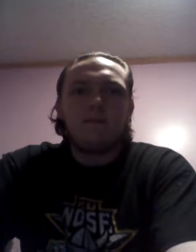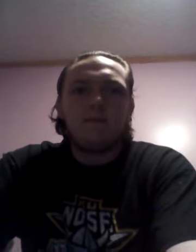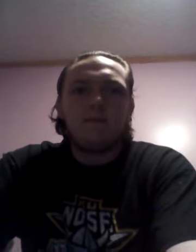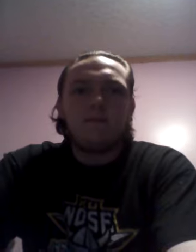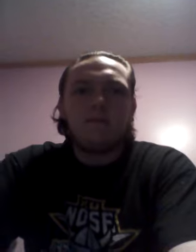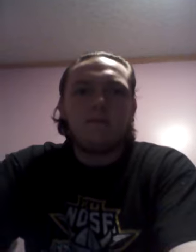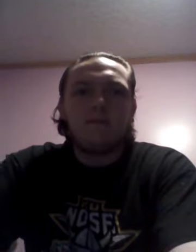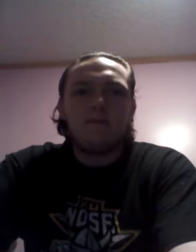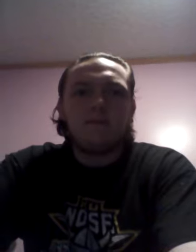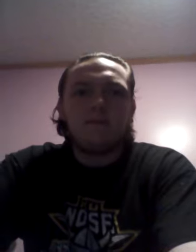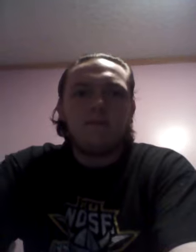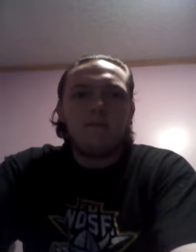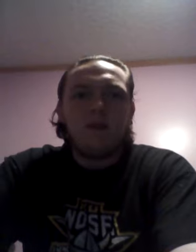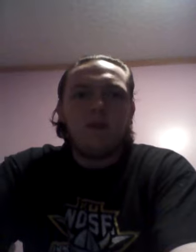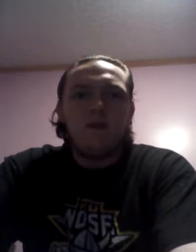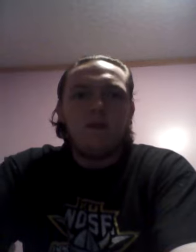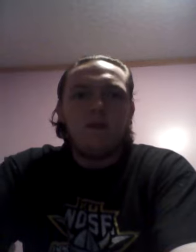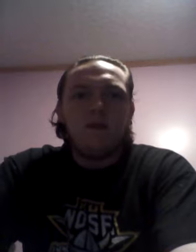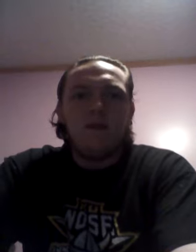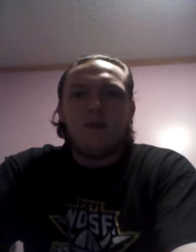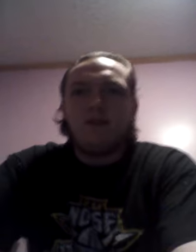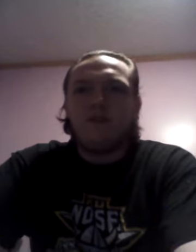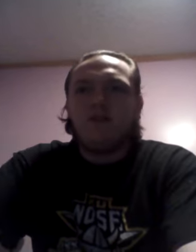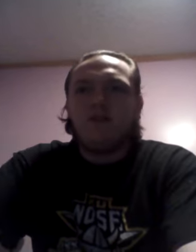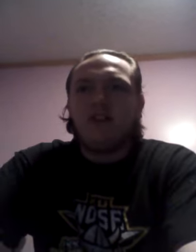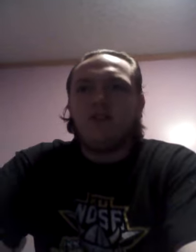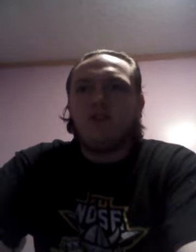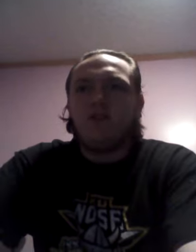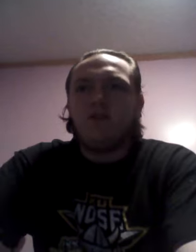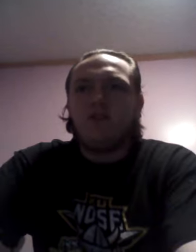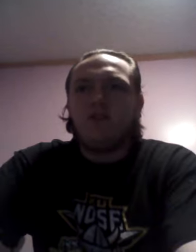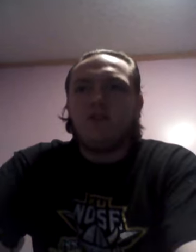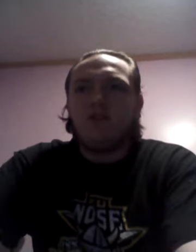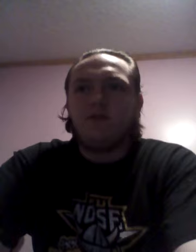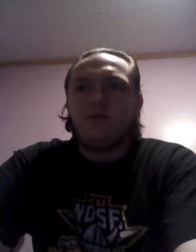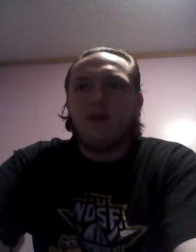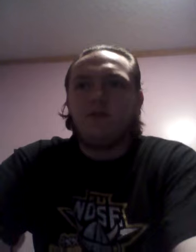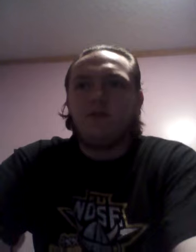Hold up, that's too sad. Sorry, y'all. This one should be it.